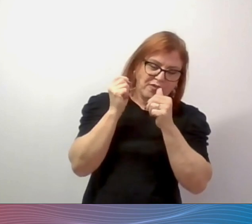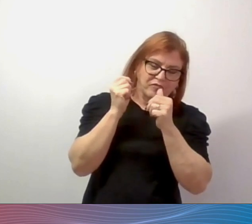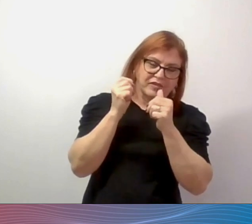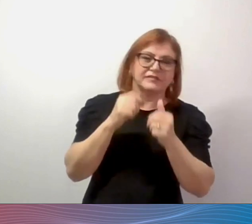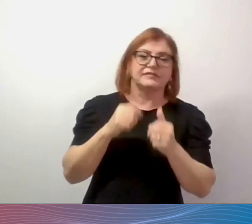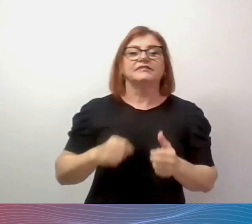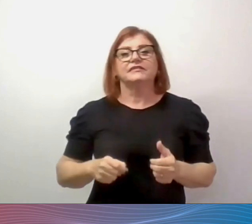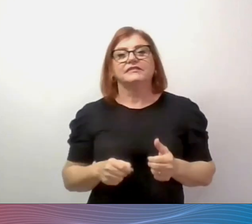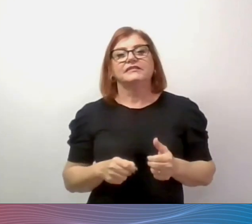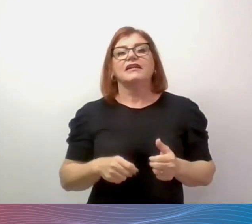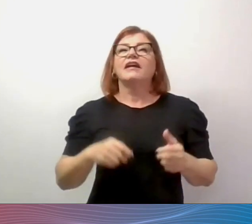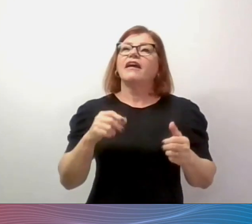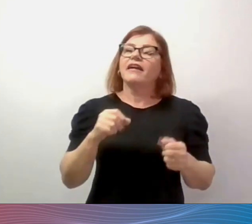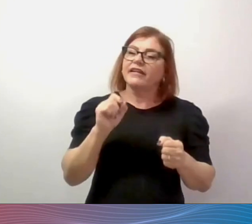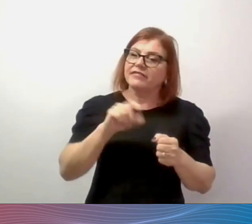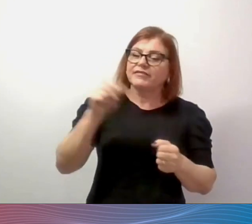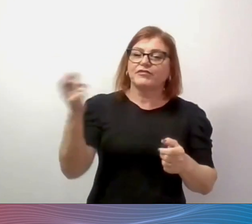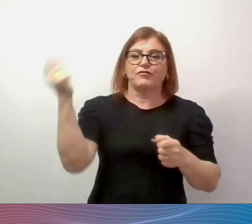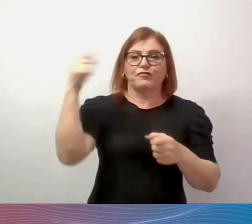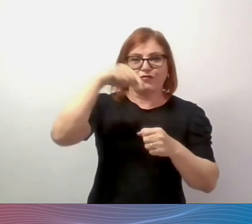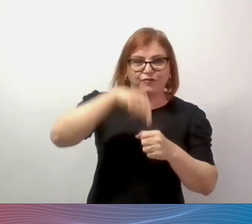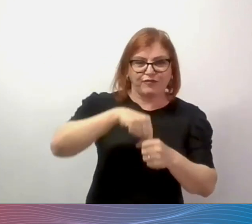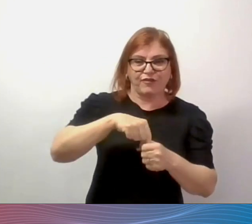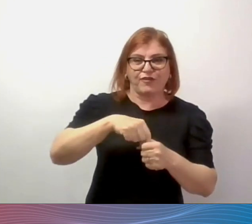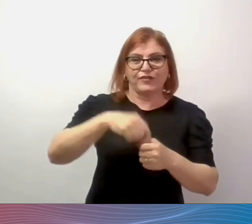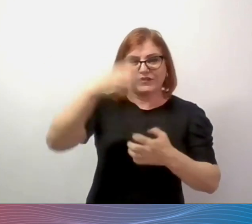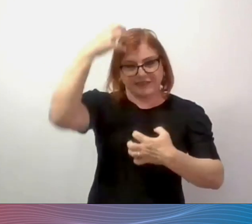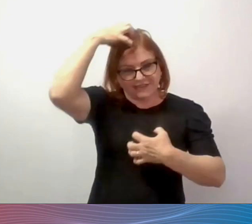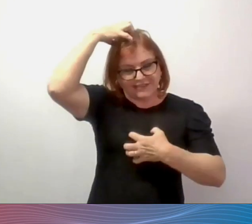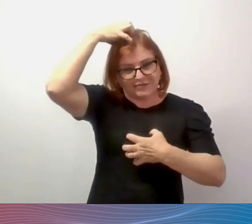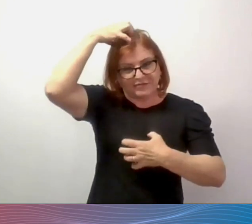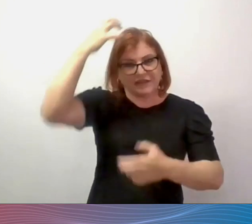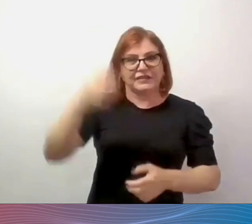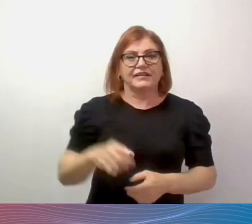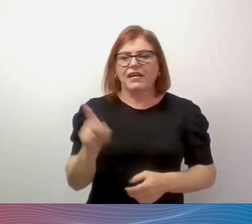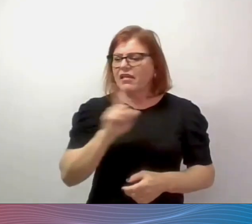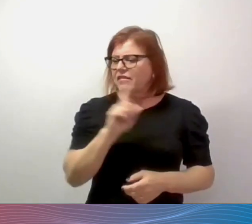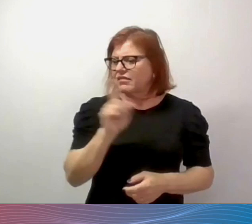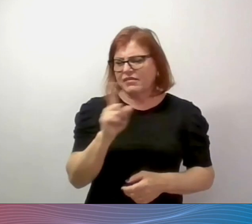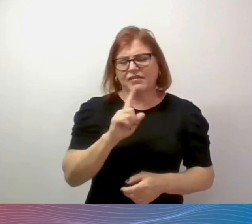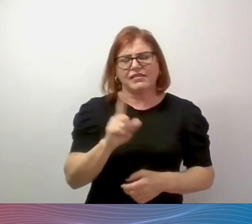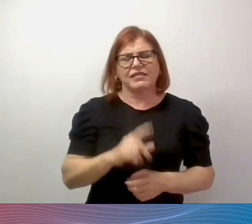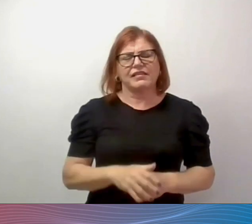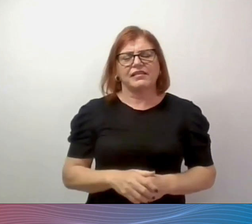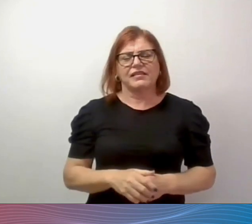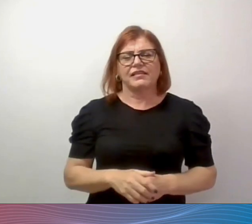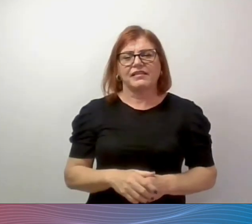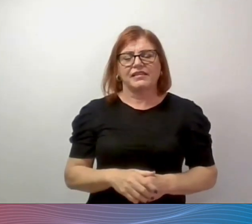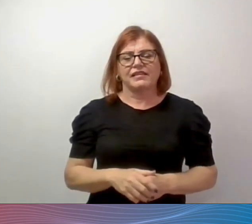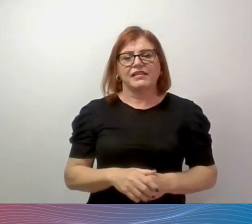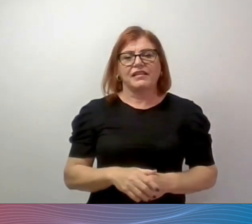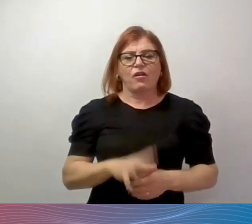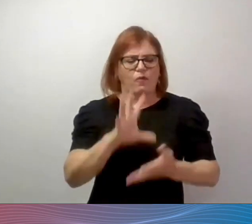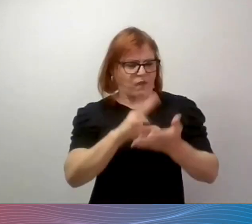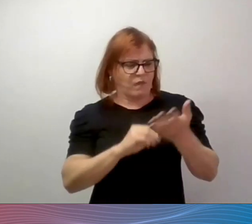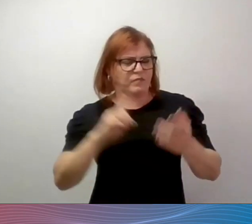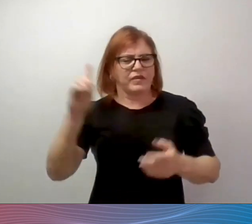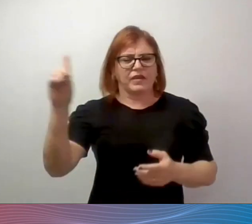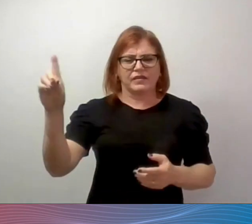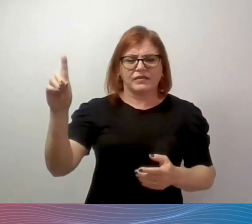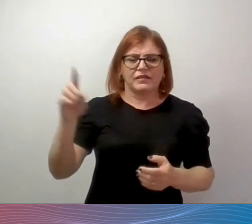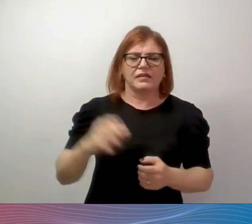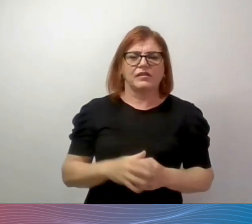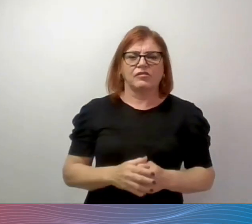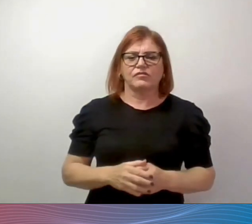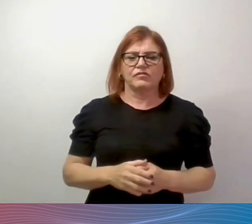macaco. And then will go back to a monkey state. Não é imitar Deus desse jeito. It is not to be imitators of God like that. Imitadores de Deus